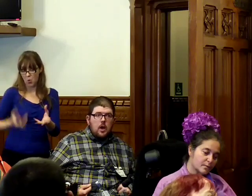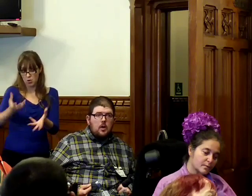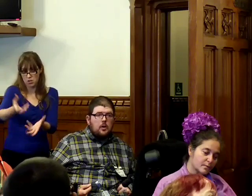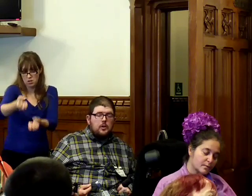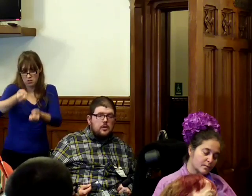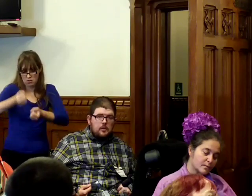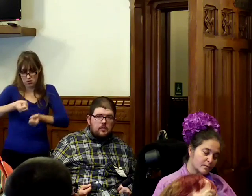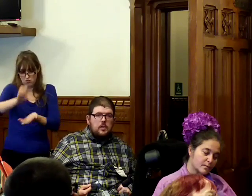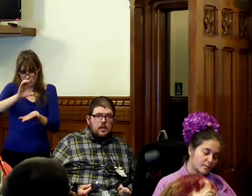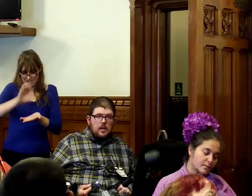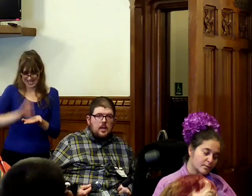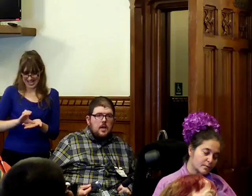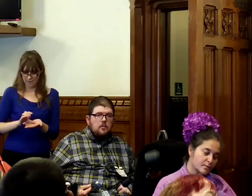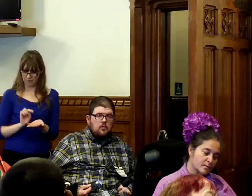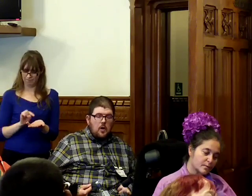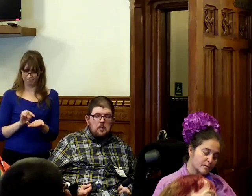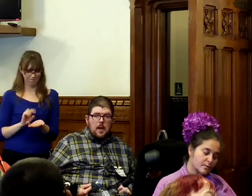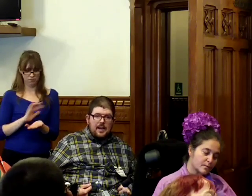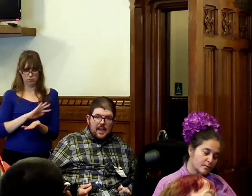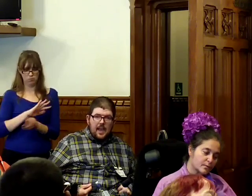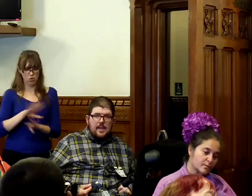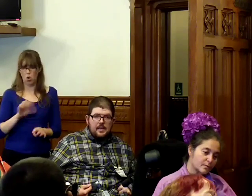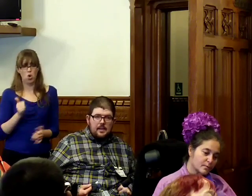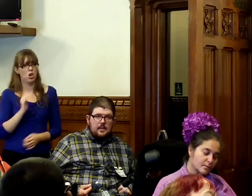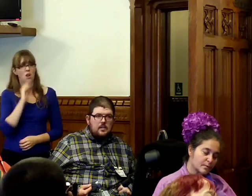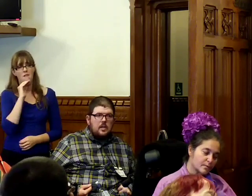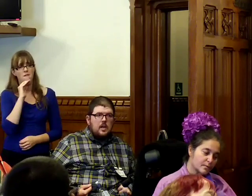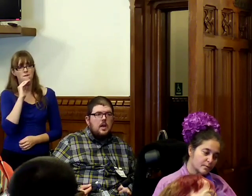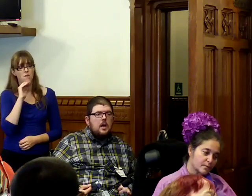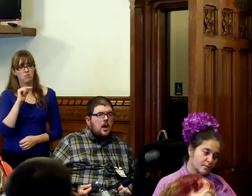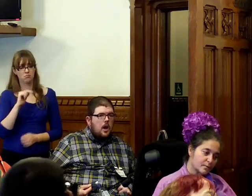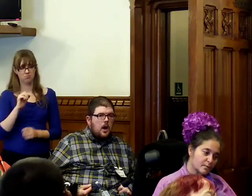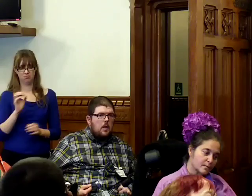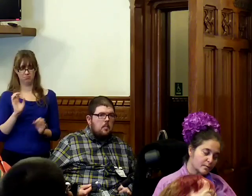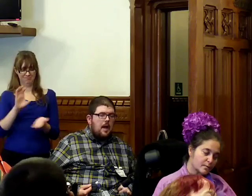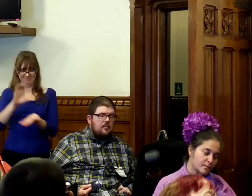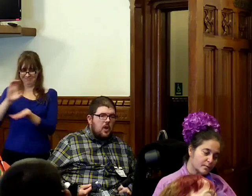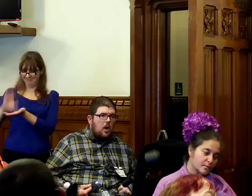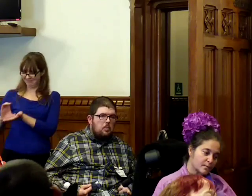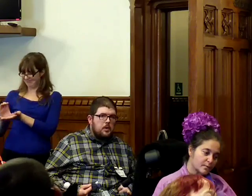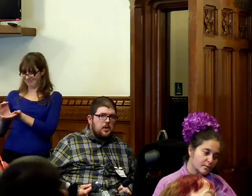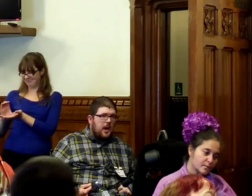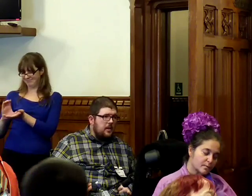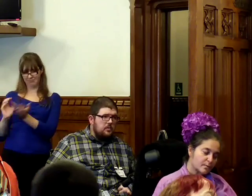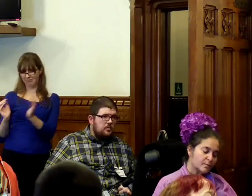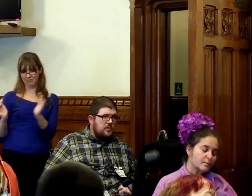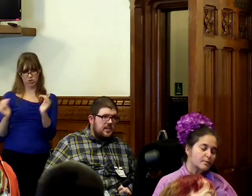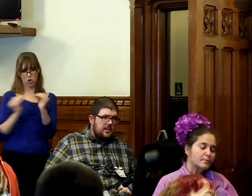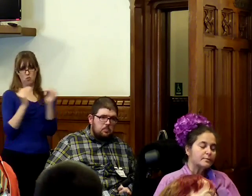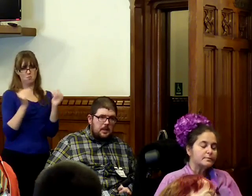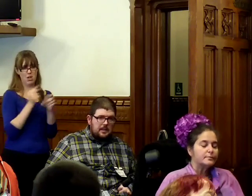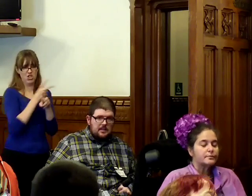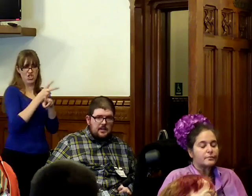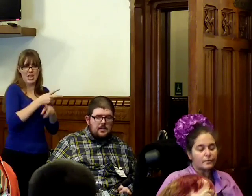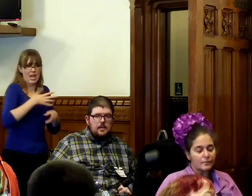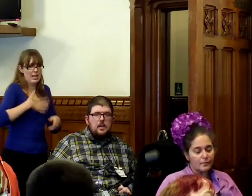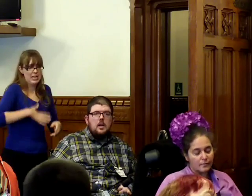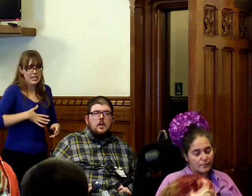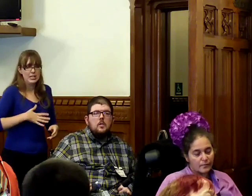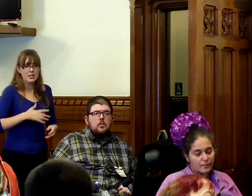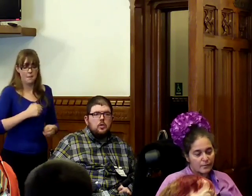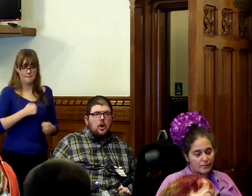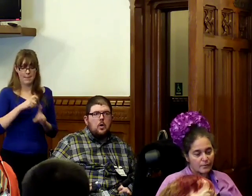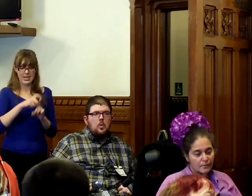are not good enough for my care needs. I've got progressive